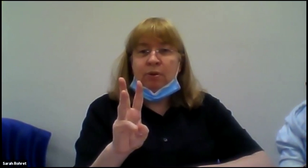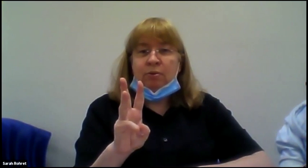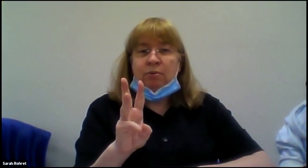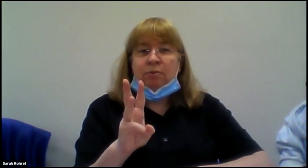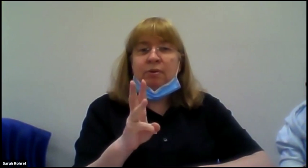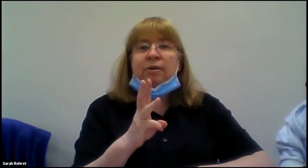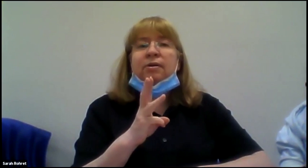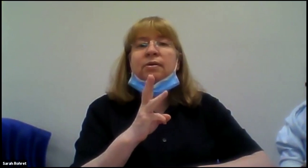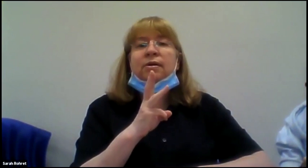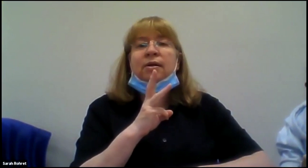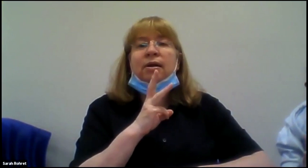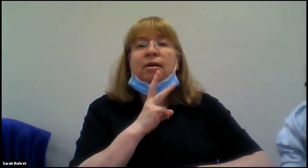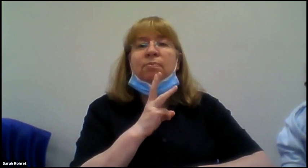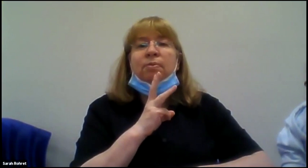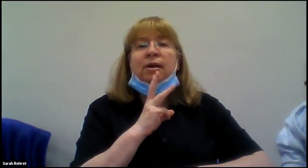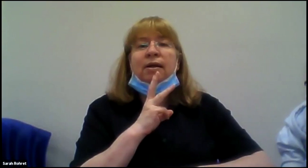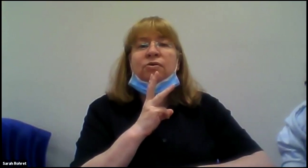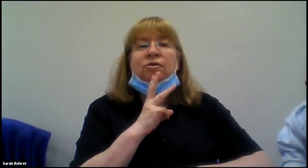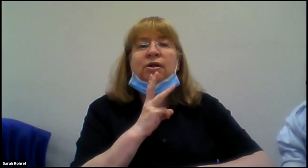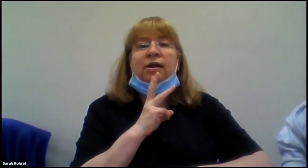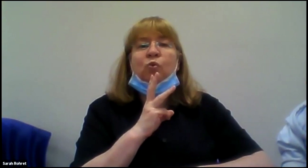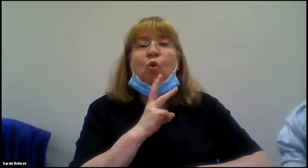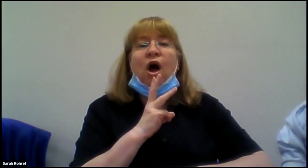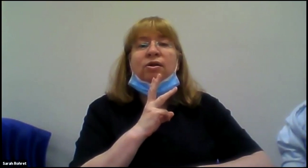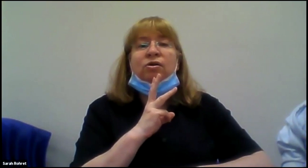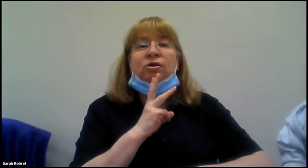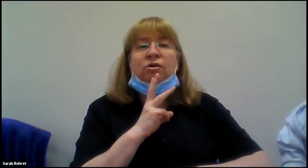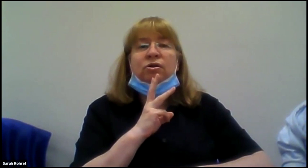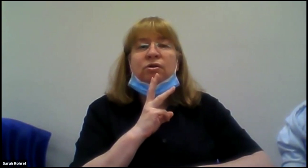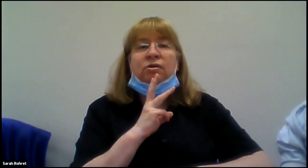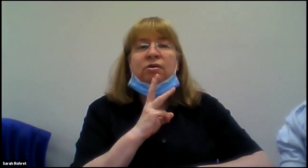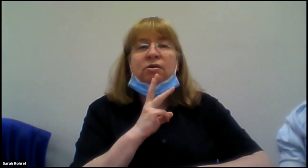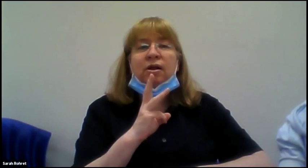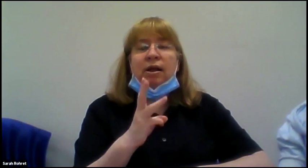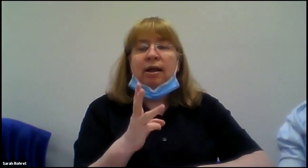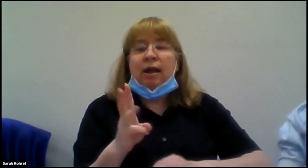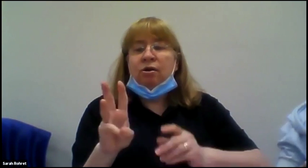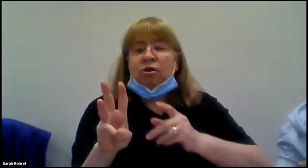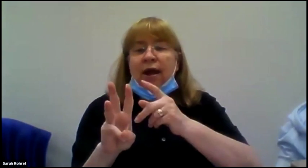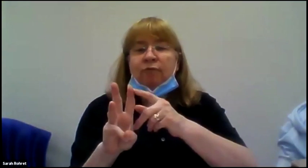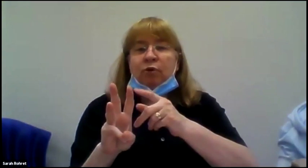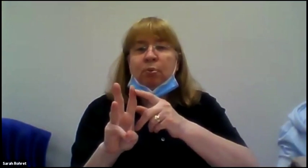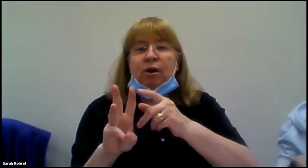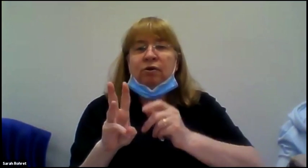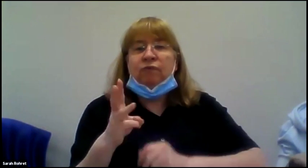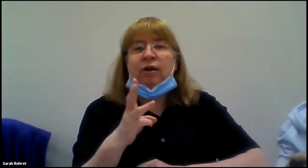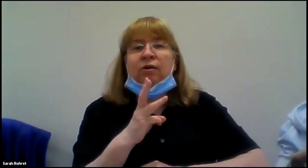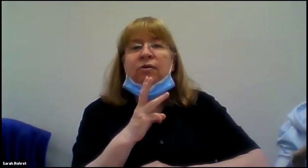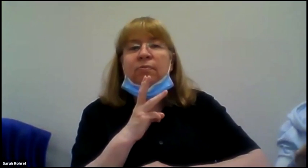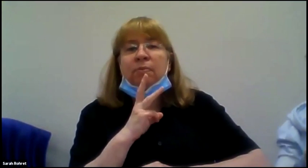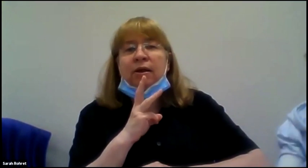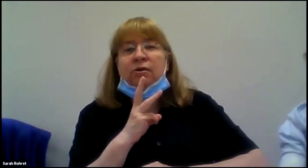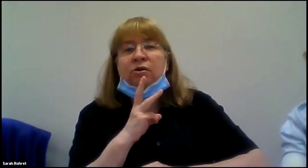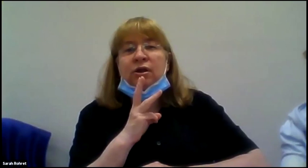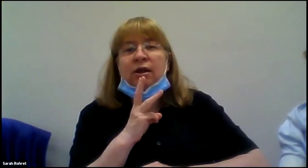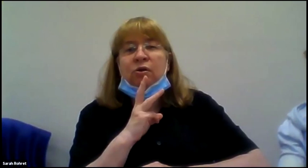W, and you put it at your chin, water. And you just have your pointer finger hit your chin